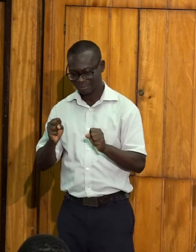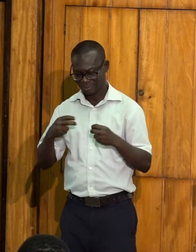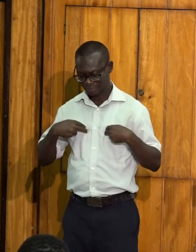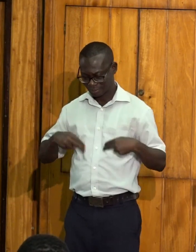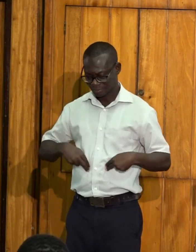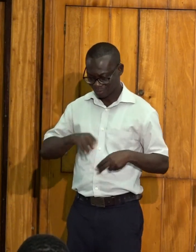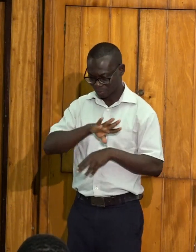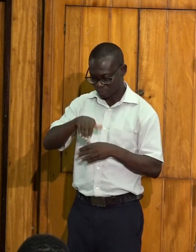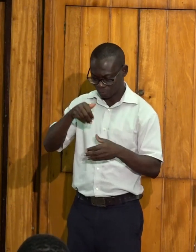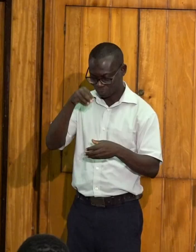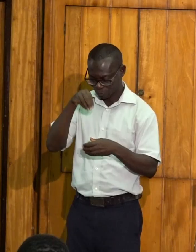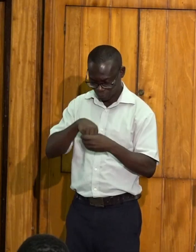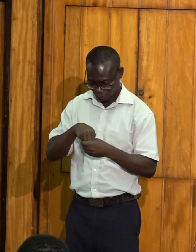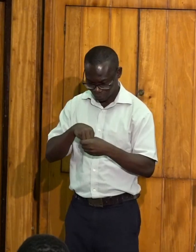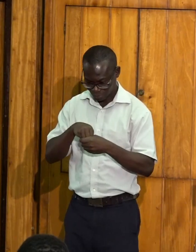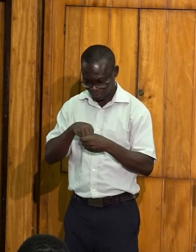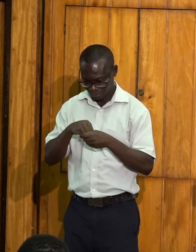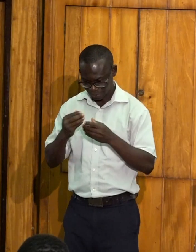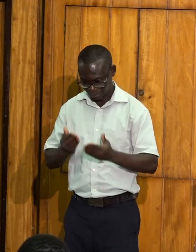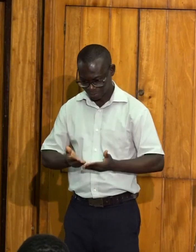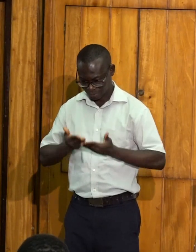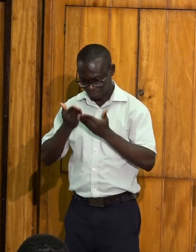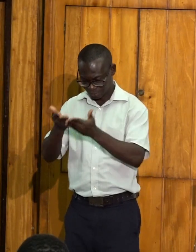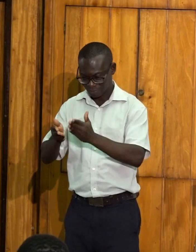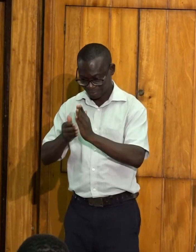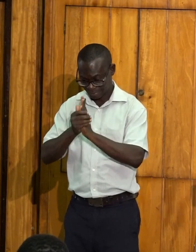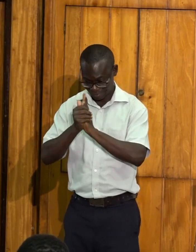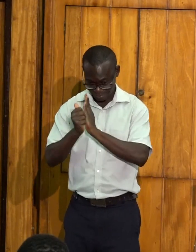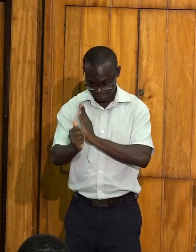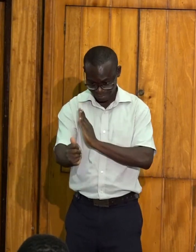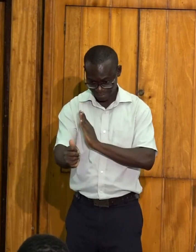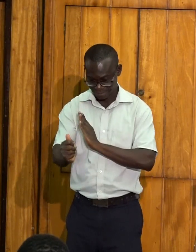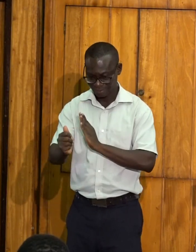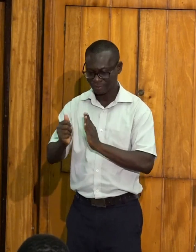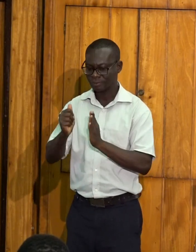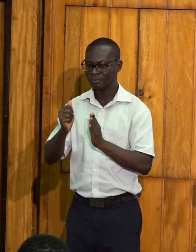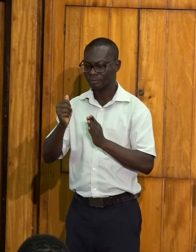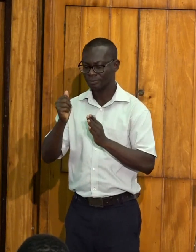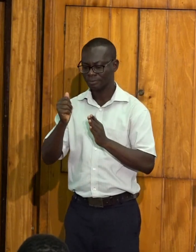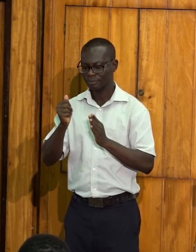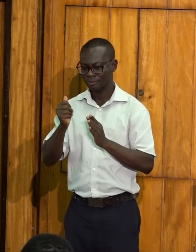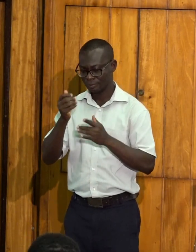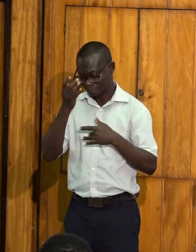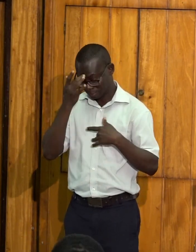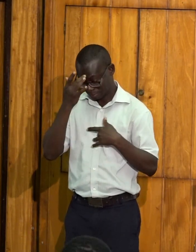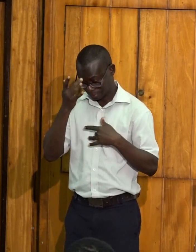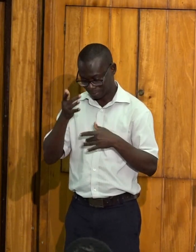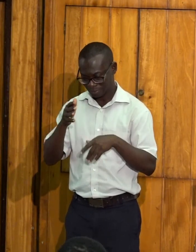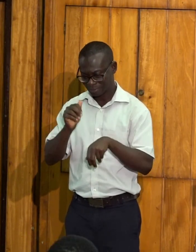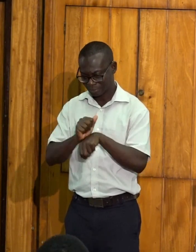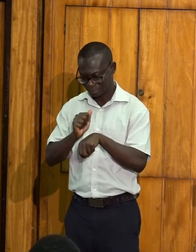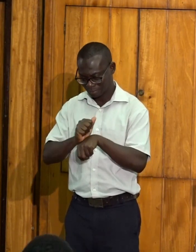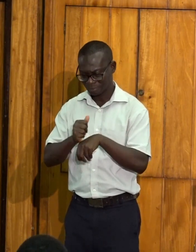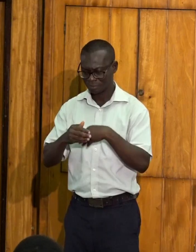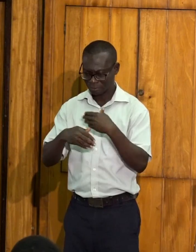whole. But if we give them interpersonal skills, it improves patient outcomes and outcomes in their own job flow as